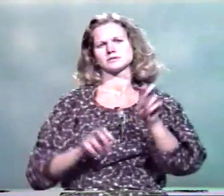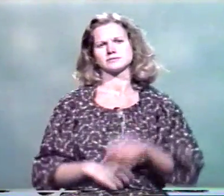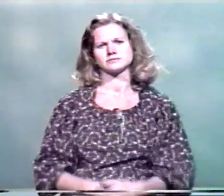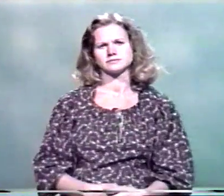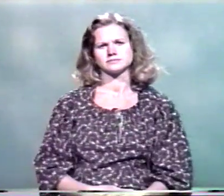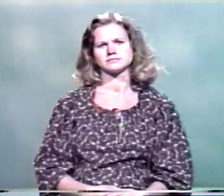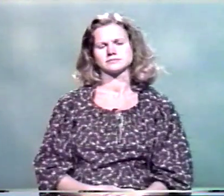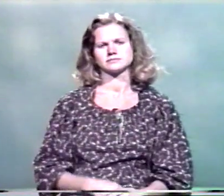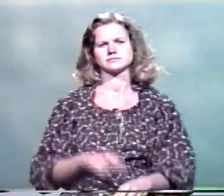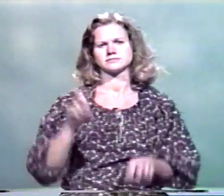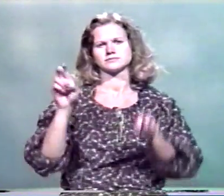Tournament.